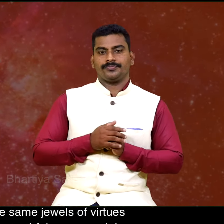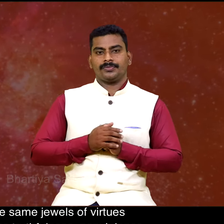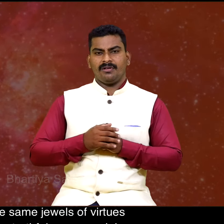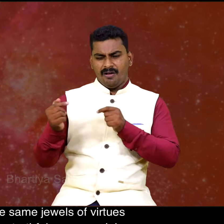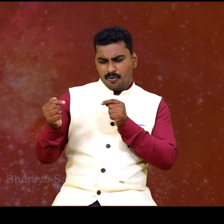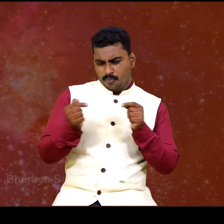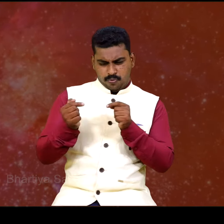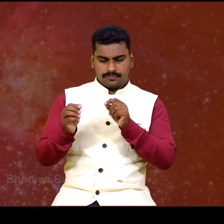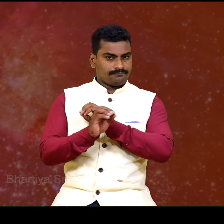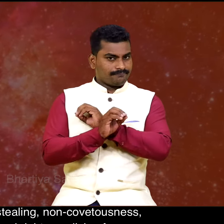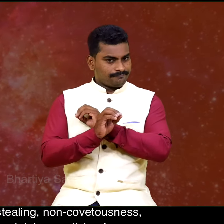non-violence, non-stealing,